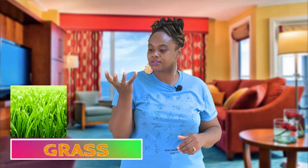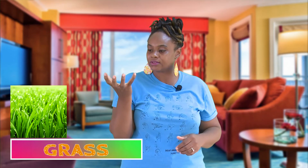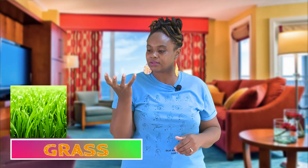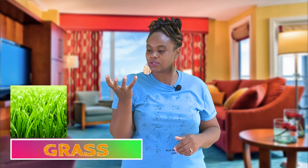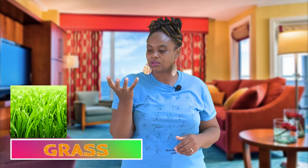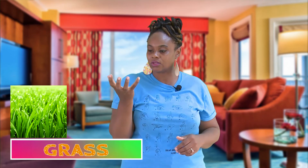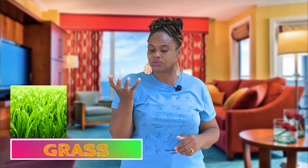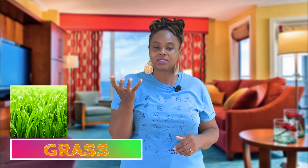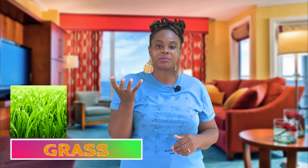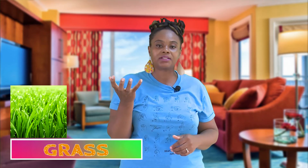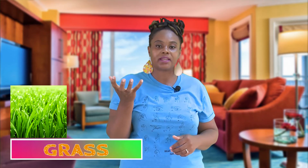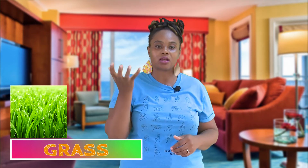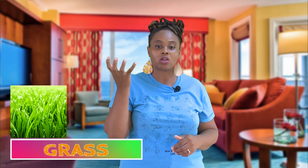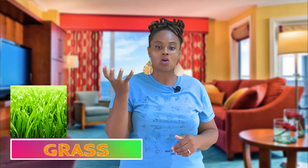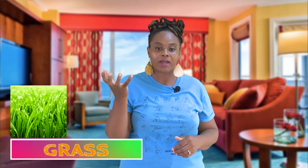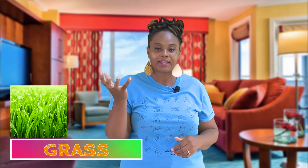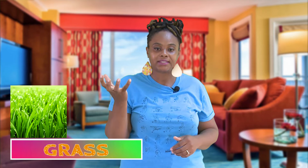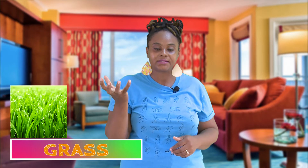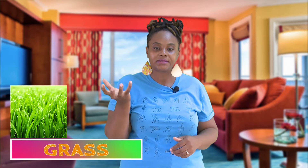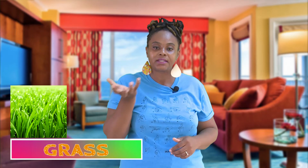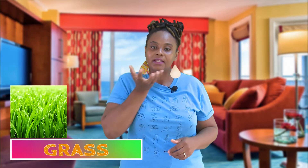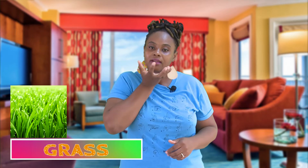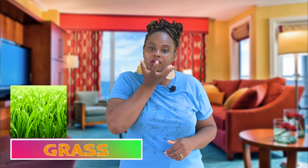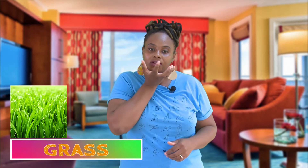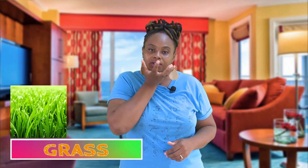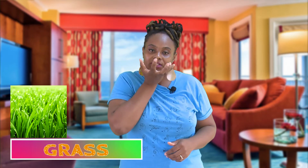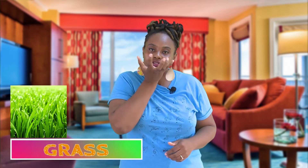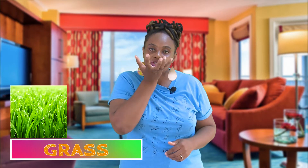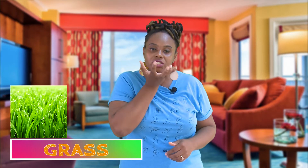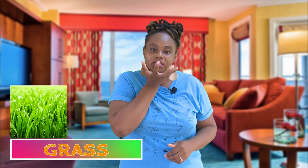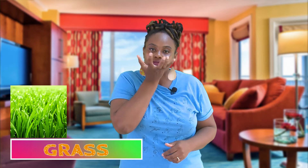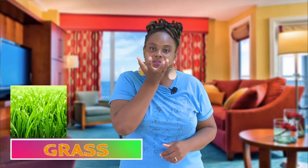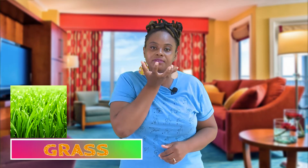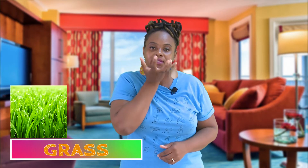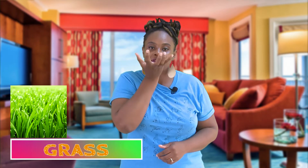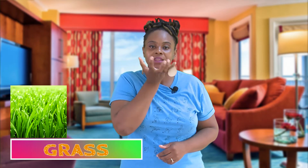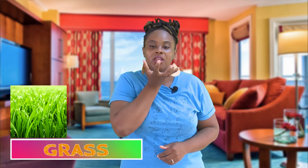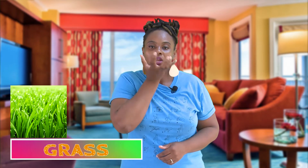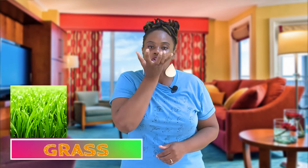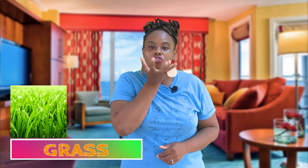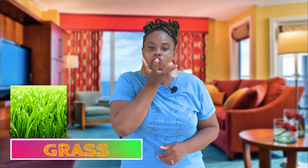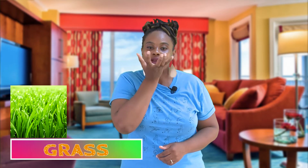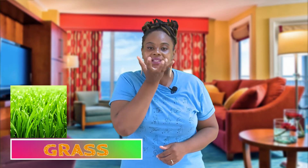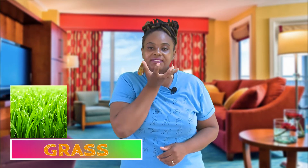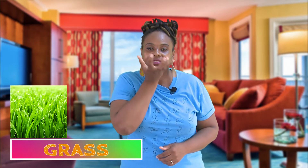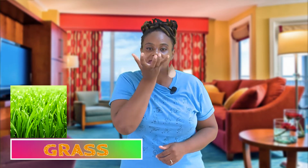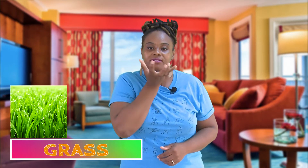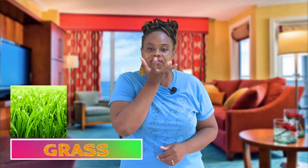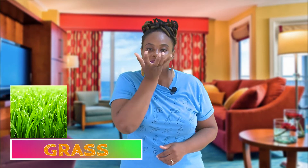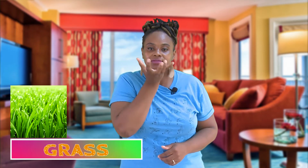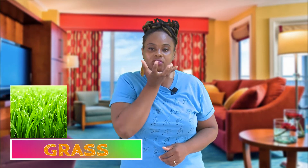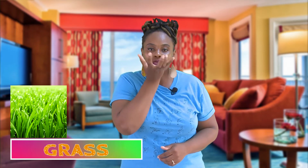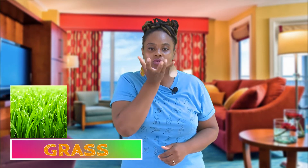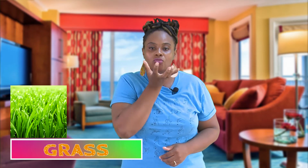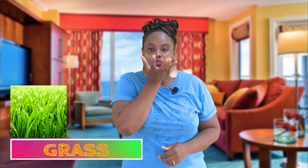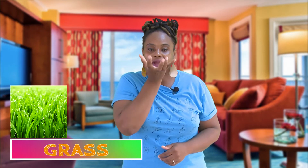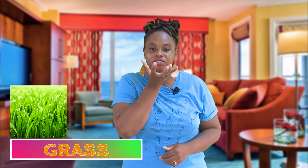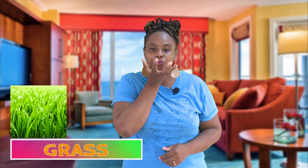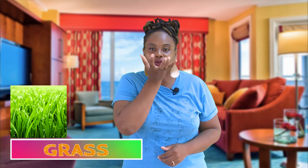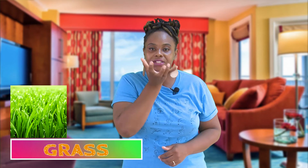fingers, close it a bit like a claw hand, underneath your chin. Grass. Grass, you bring